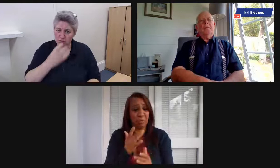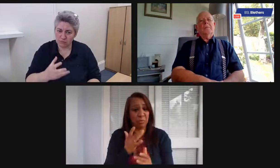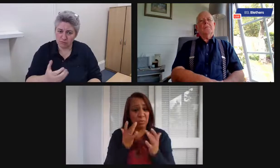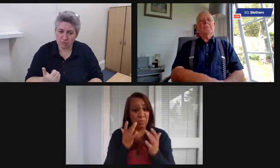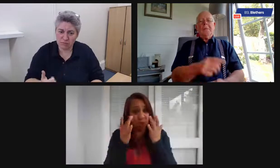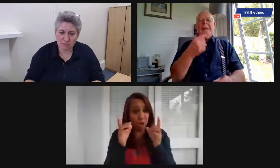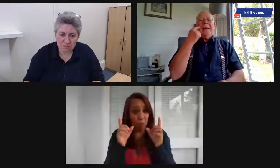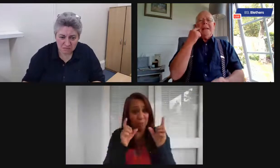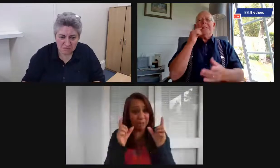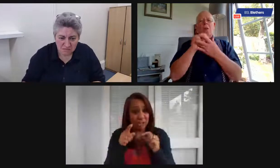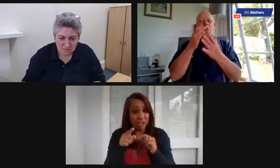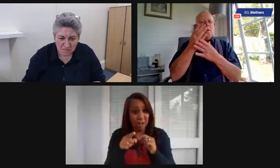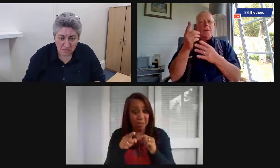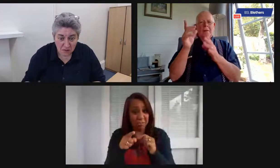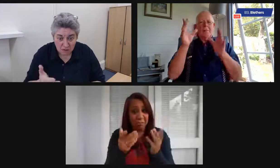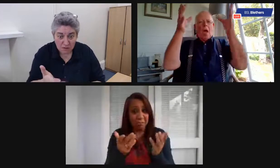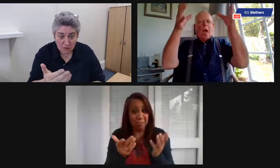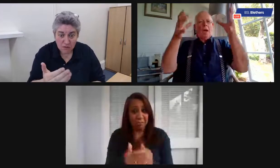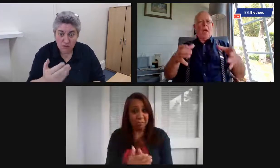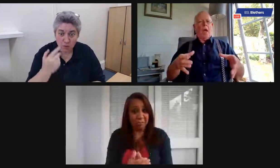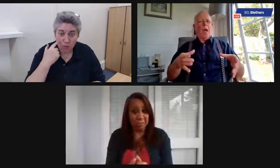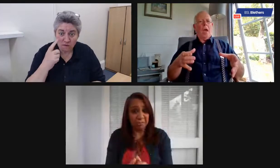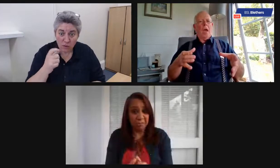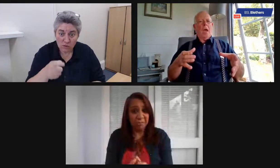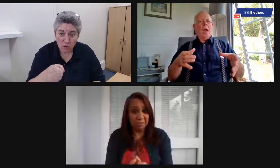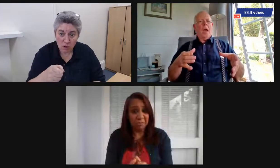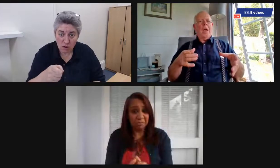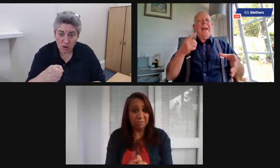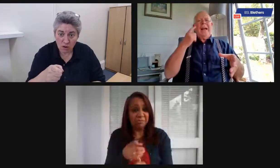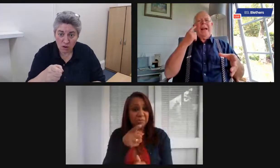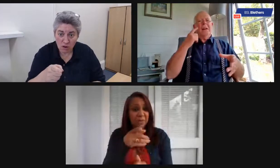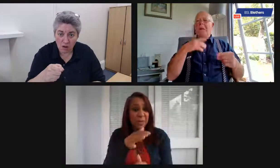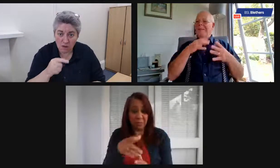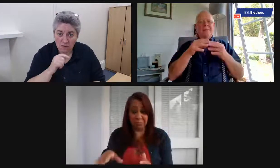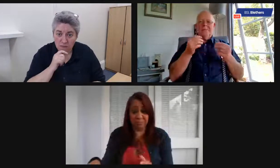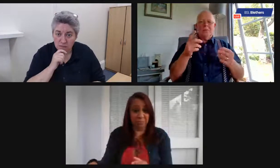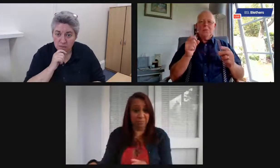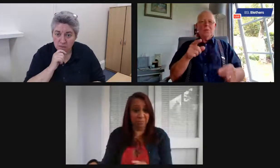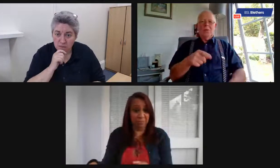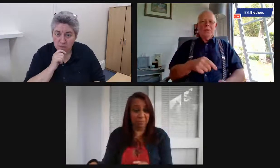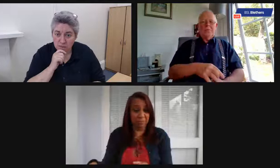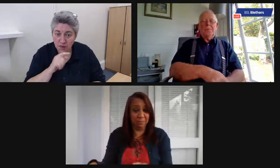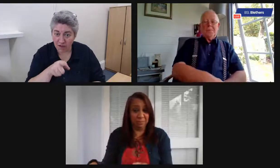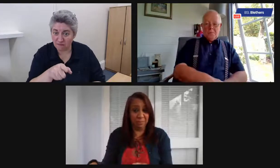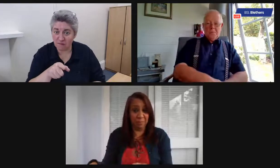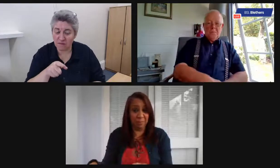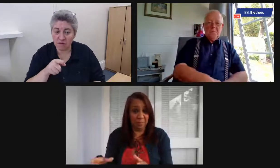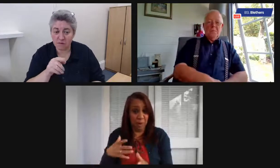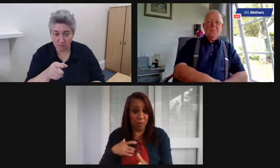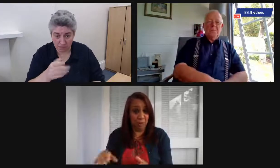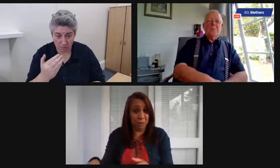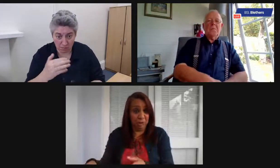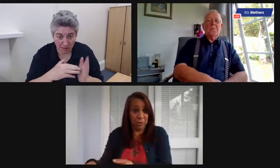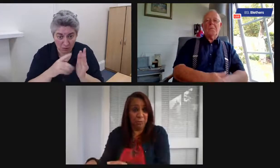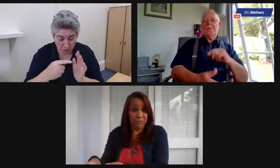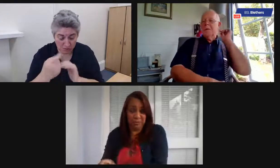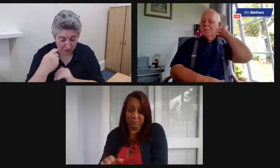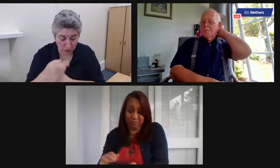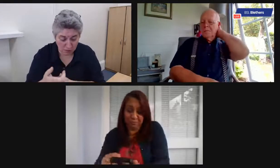plain tree and a Yeah. massive. Do you want me to show you a It's photograph? easy to identify because of the bark. I don't have a photograph to show you, but the bark